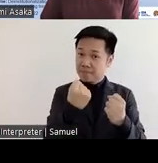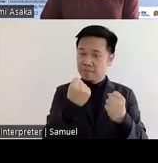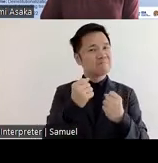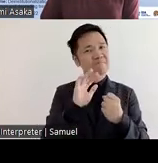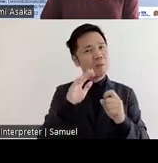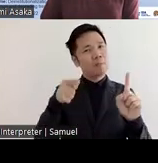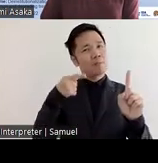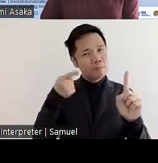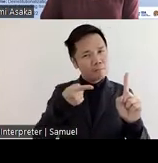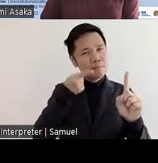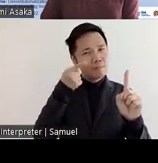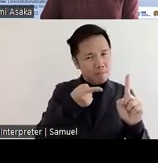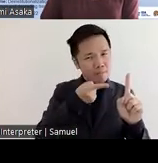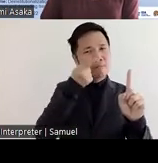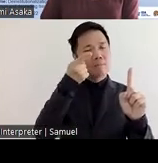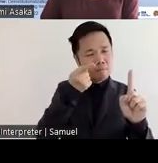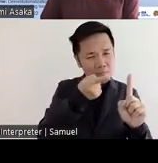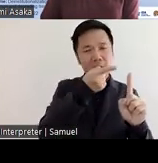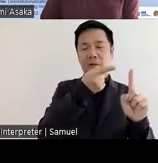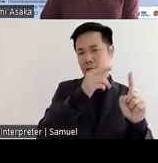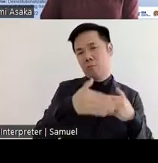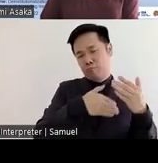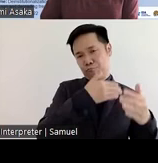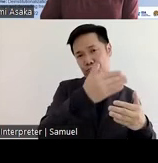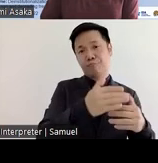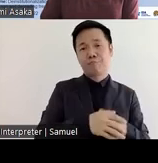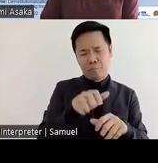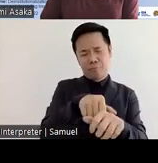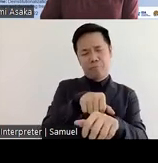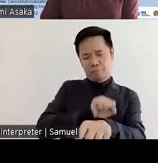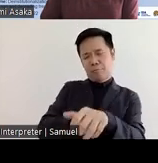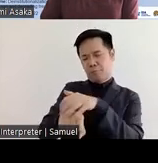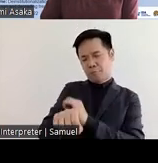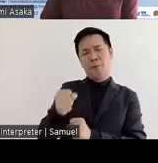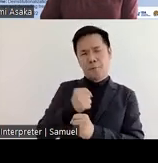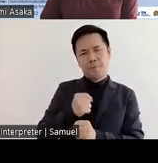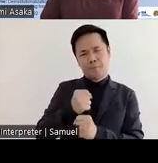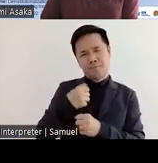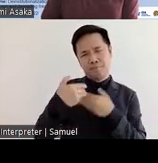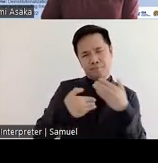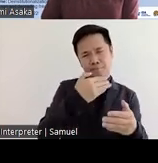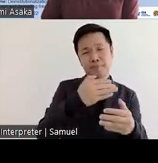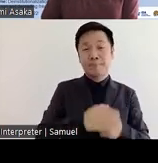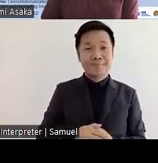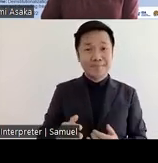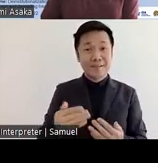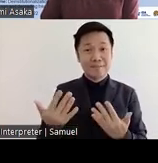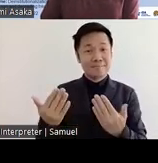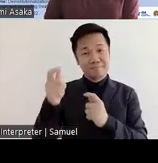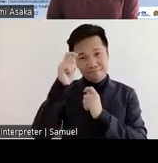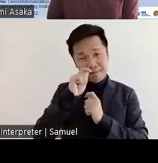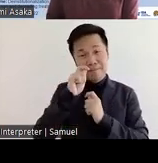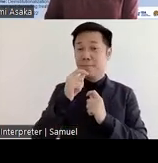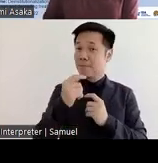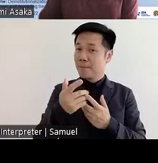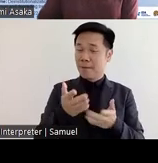the institutionalization is completed. I am very grateful to have this opportunity today to present you,